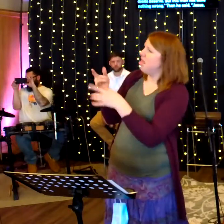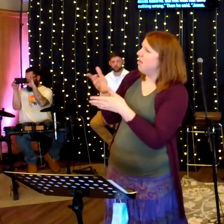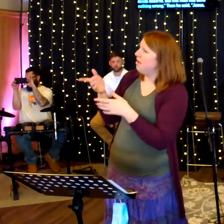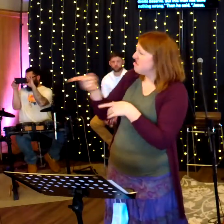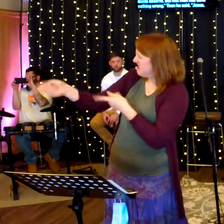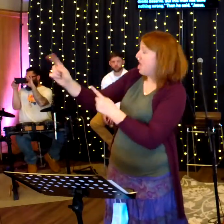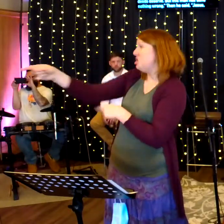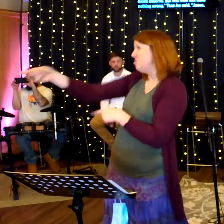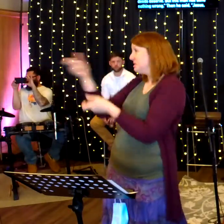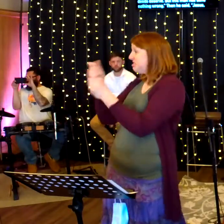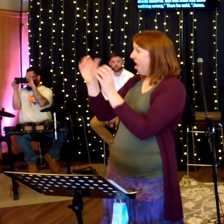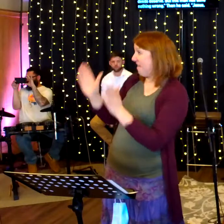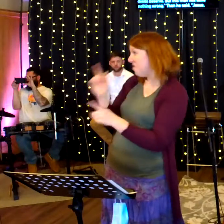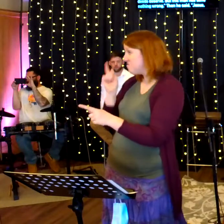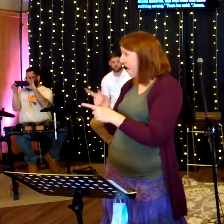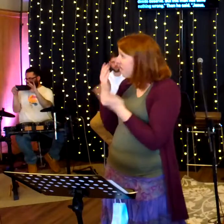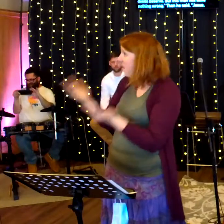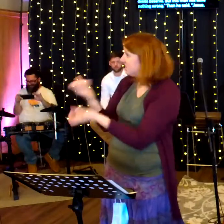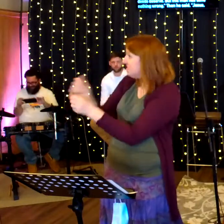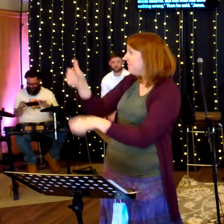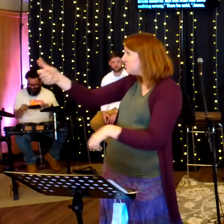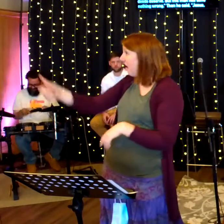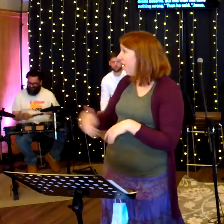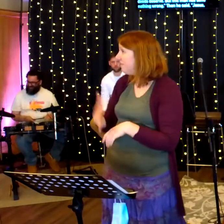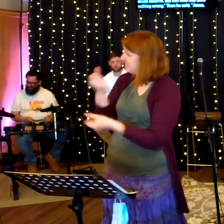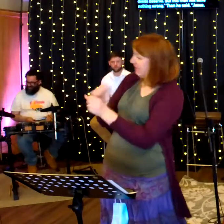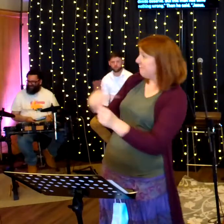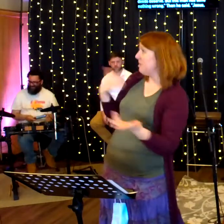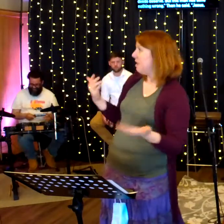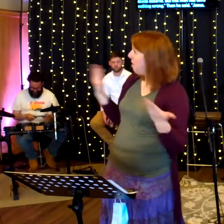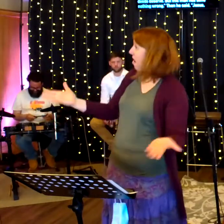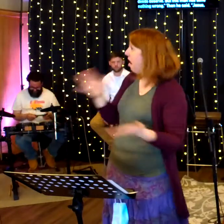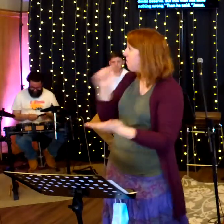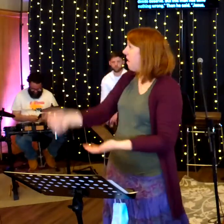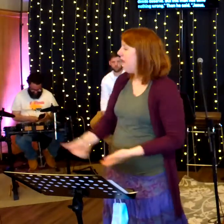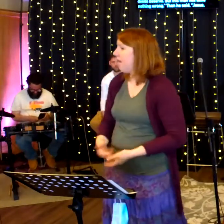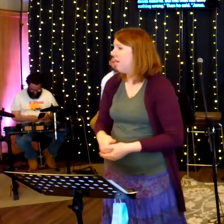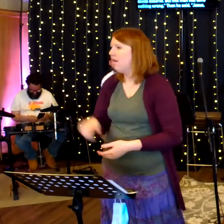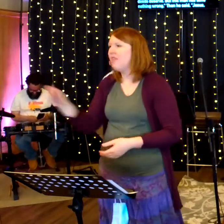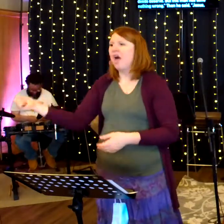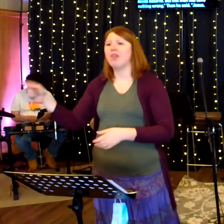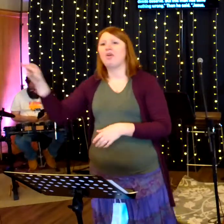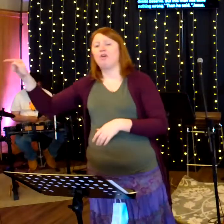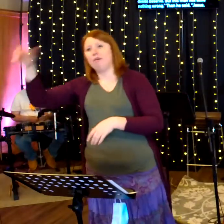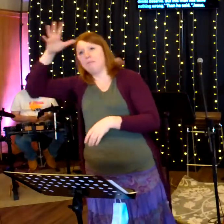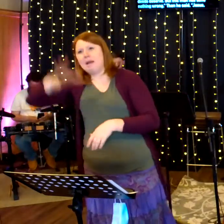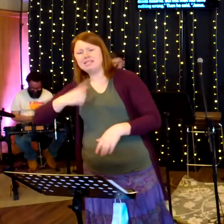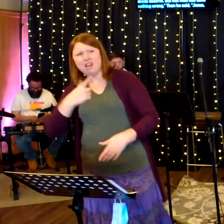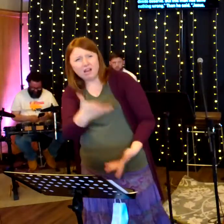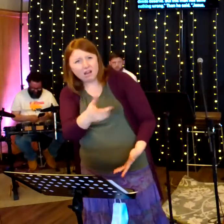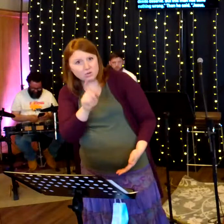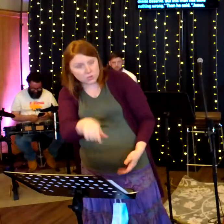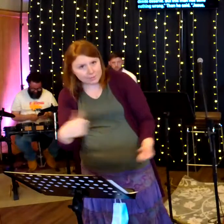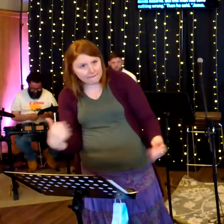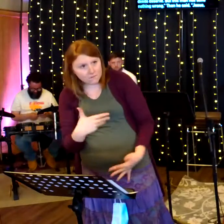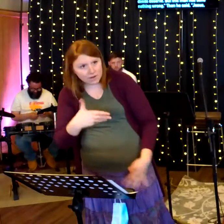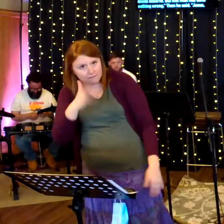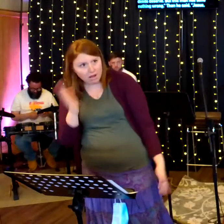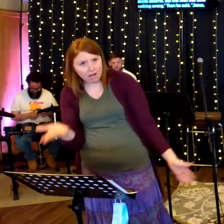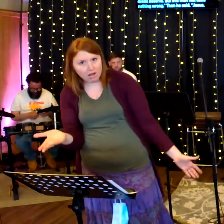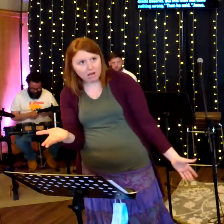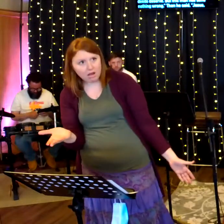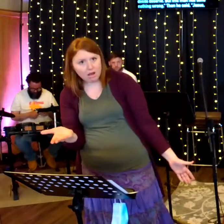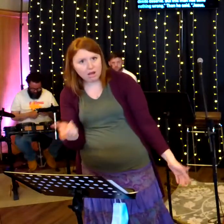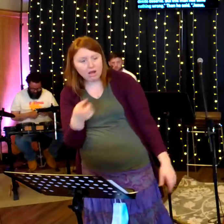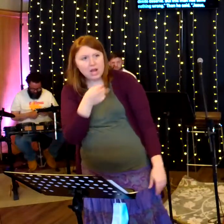Aren't you the Messiah? Save yourself and us. But the other criminal rebuked him. Don't you fear God? He said.